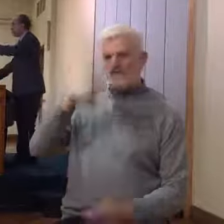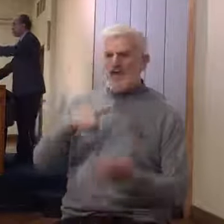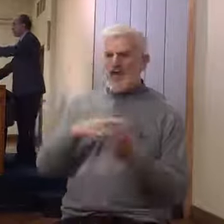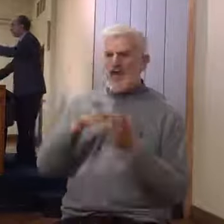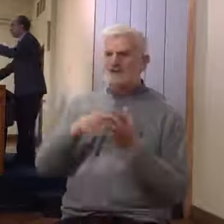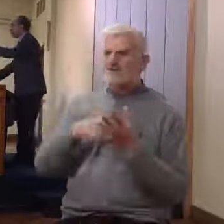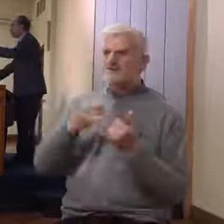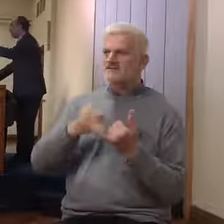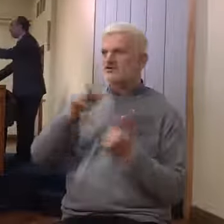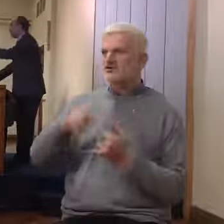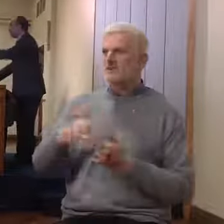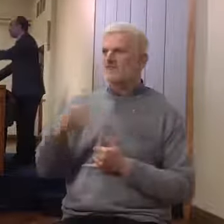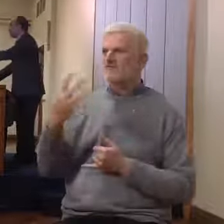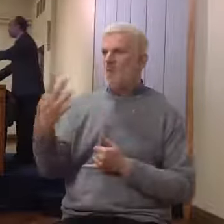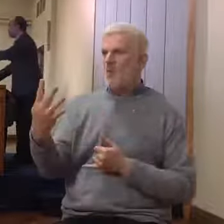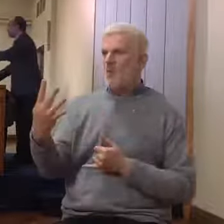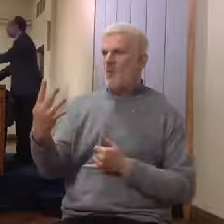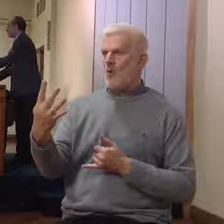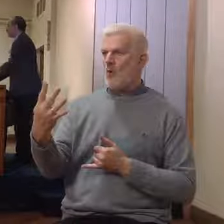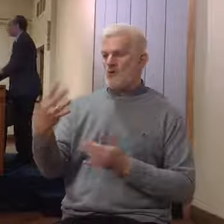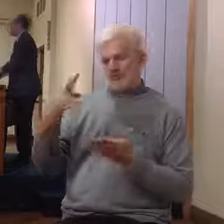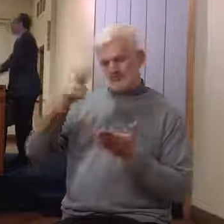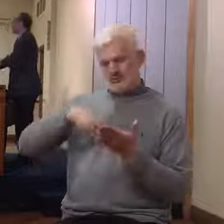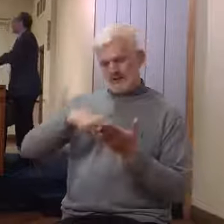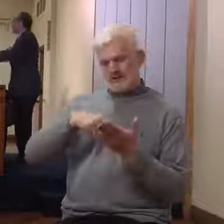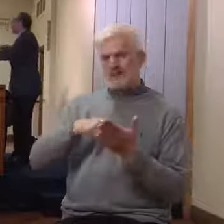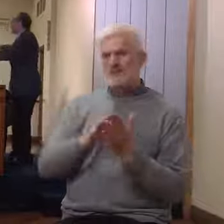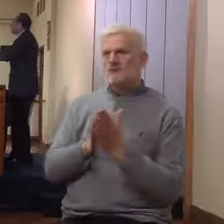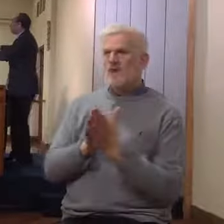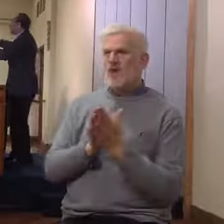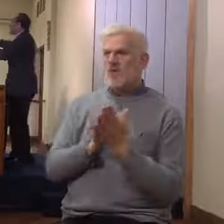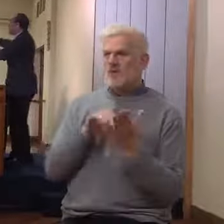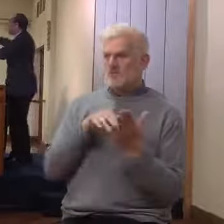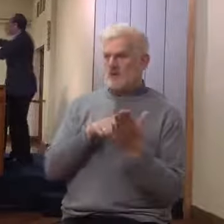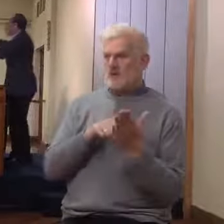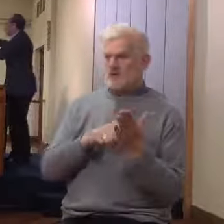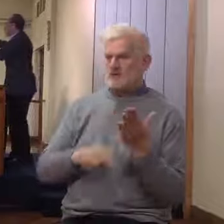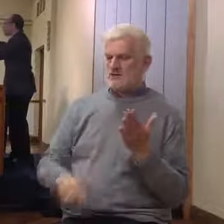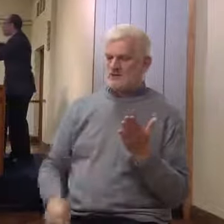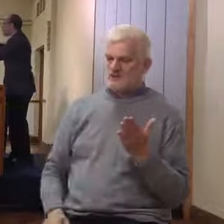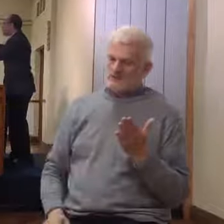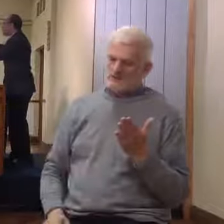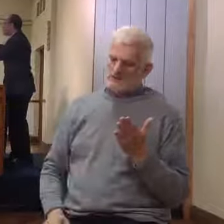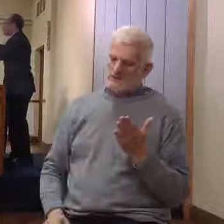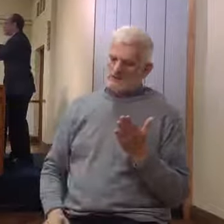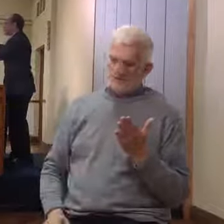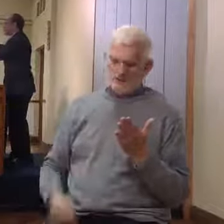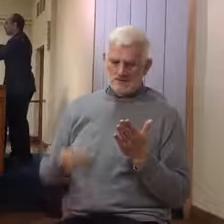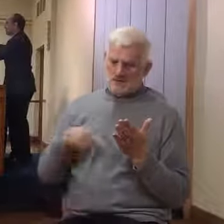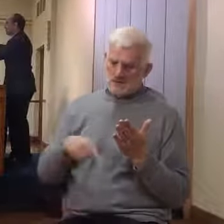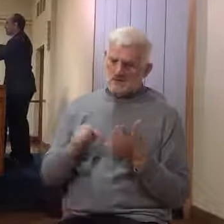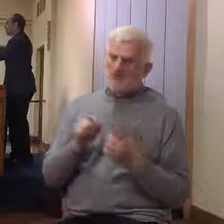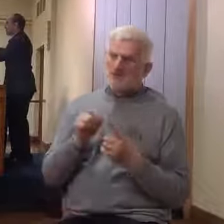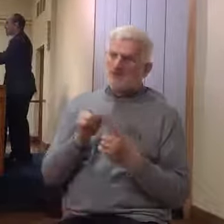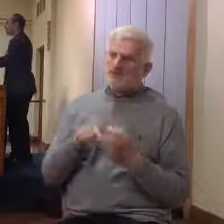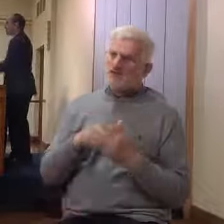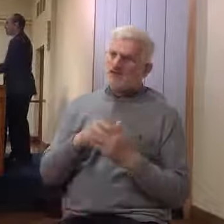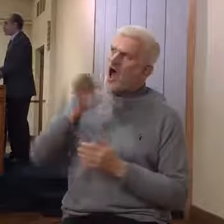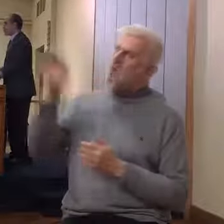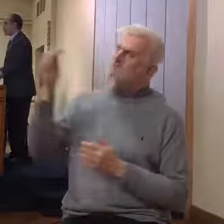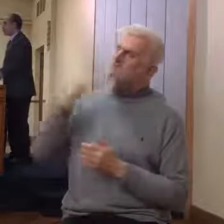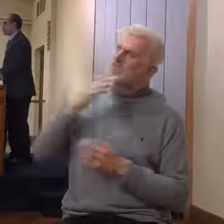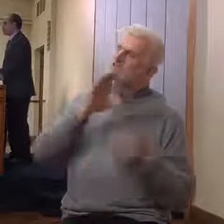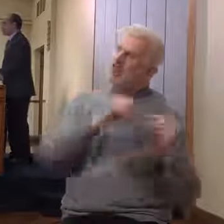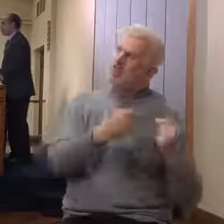4, their prayer there was a prayer, God, it's not God stop the persecution. But